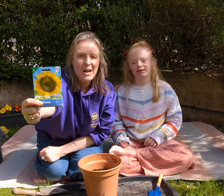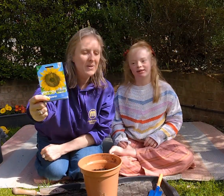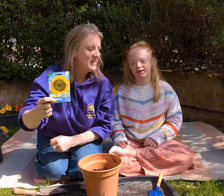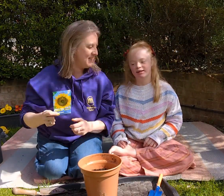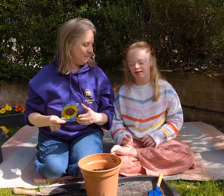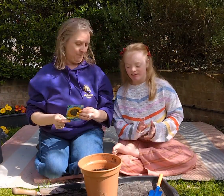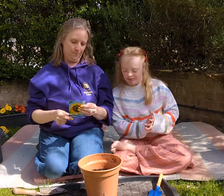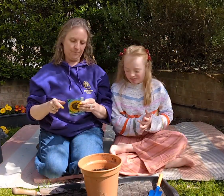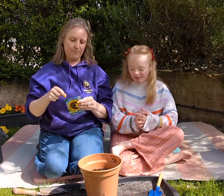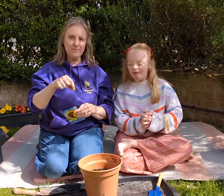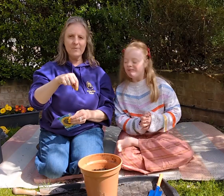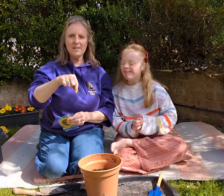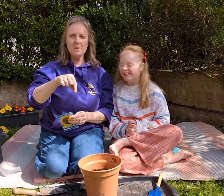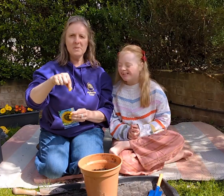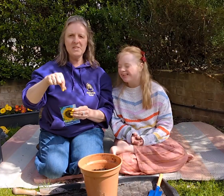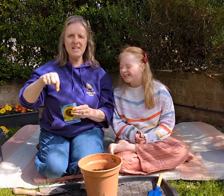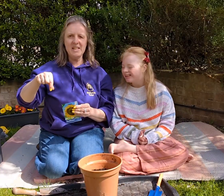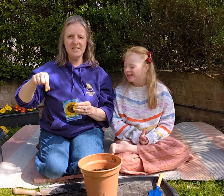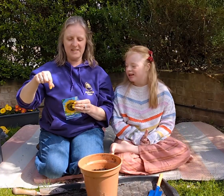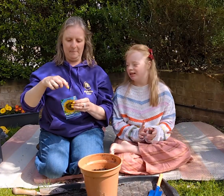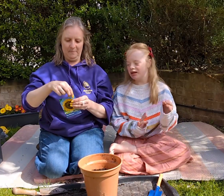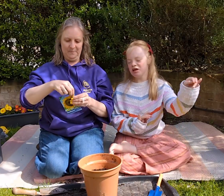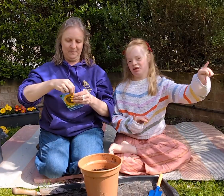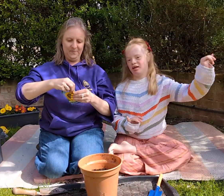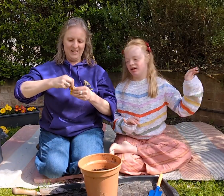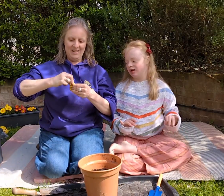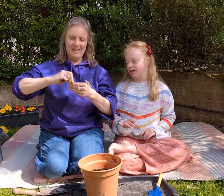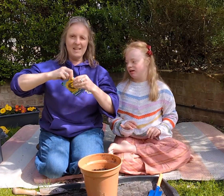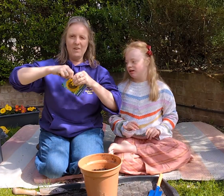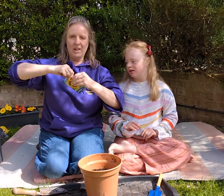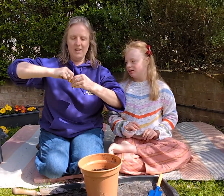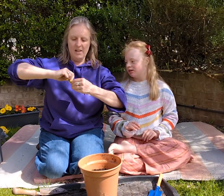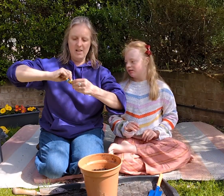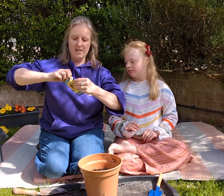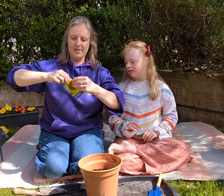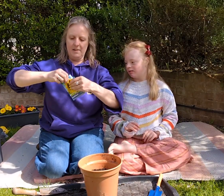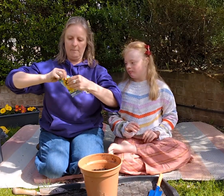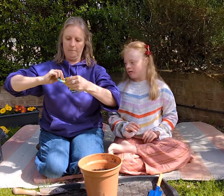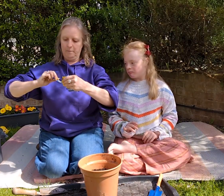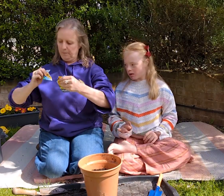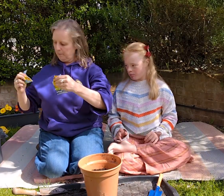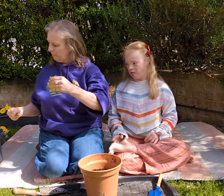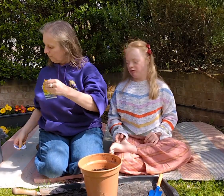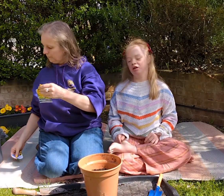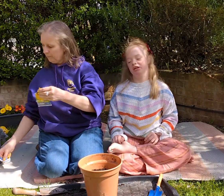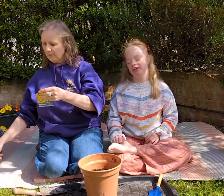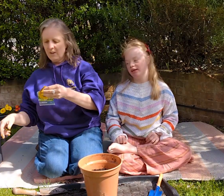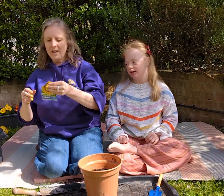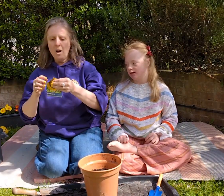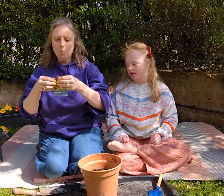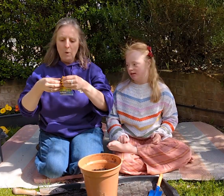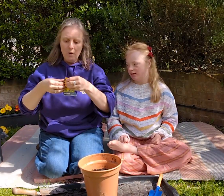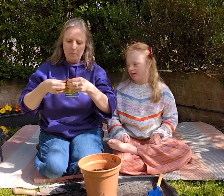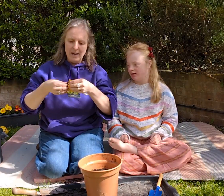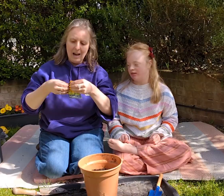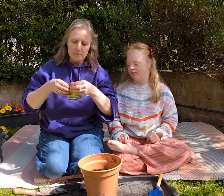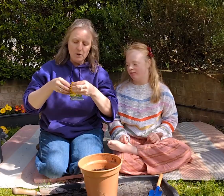sunflowers. Some seeds. Let's have a look at these. They will be absolutely